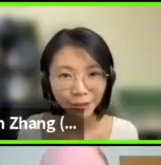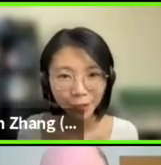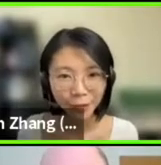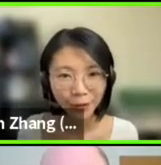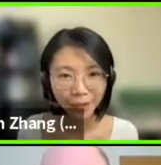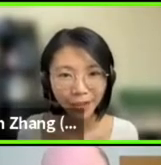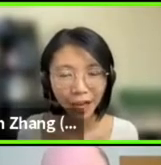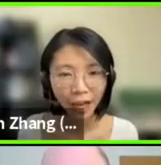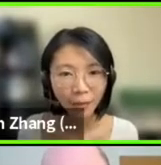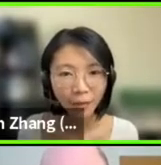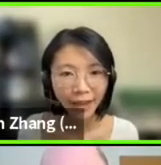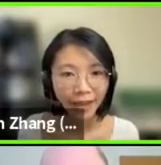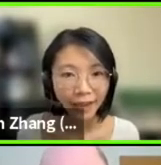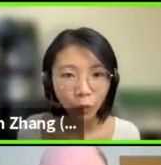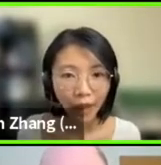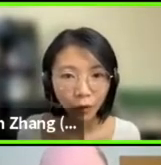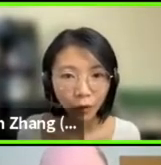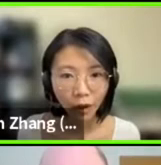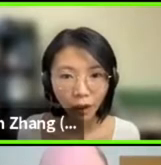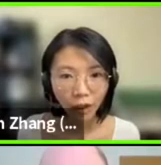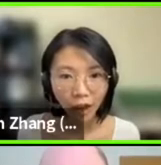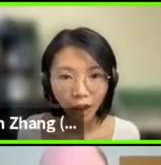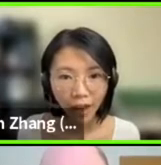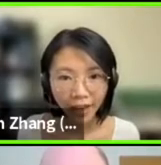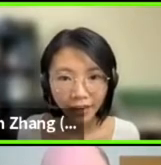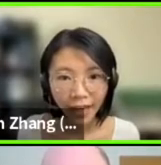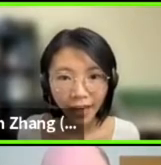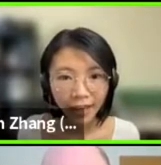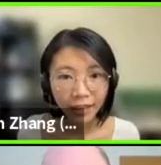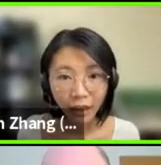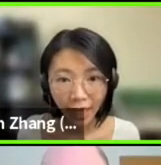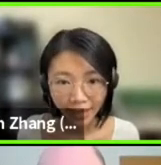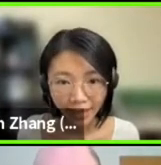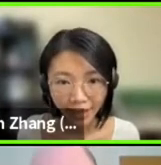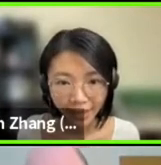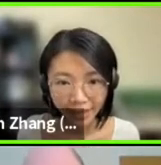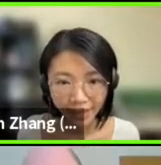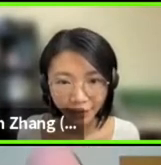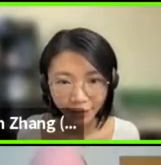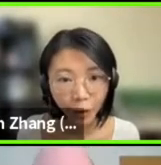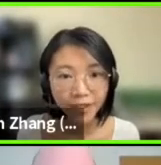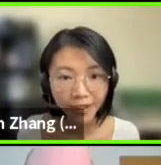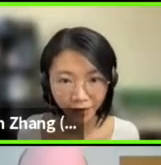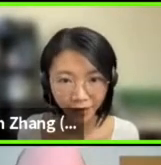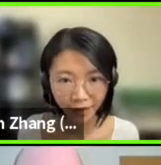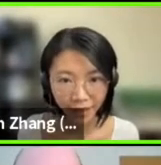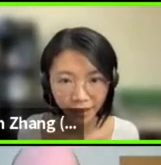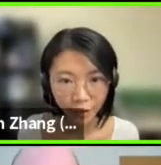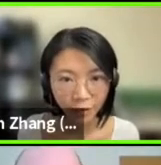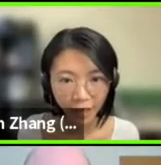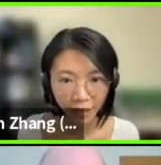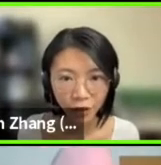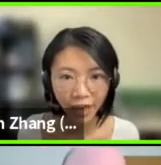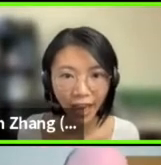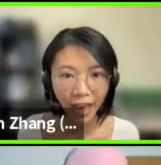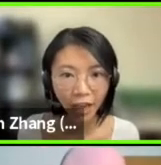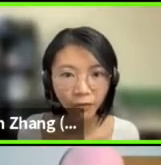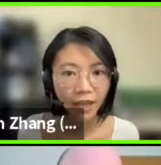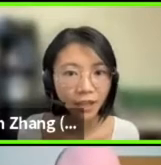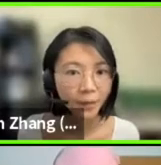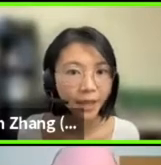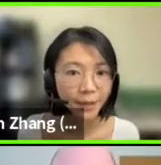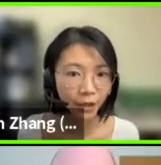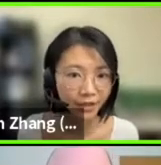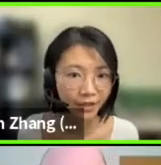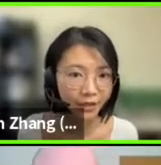Thank you so much, Greta. I will call on, I see that both Stefan and Solange